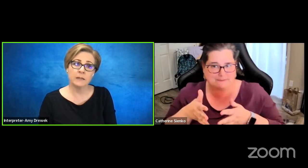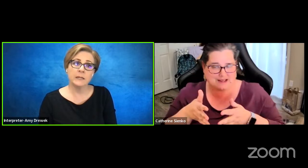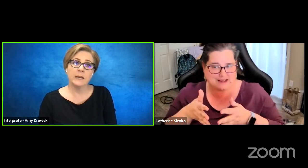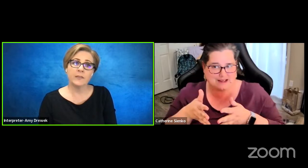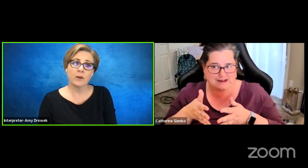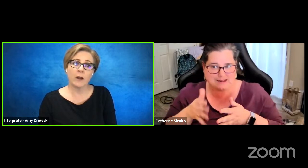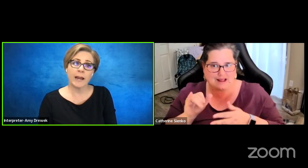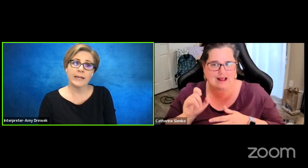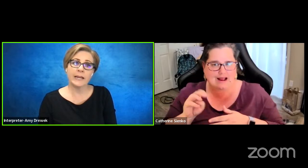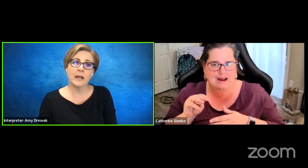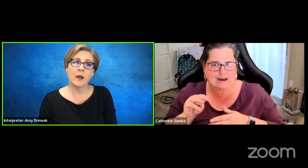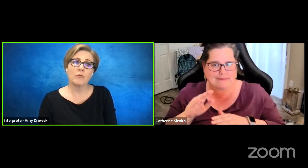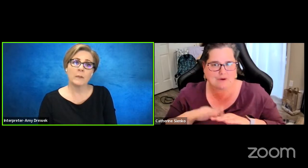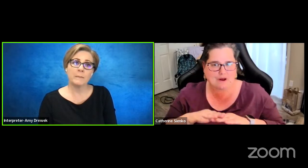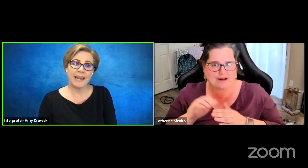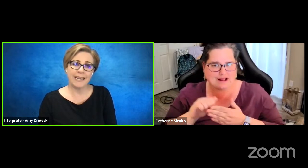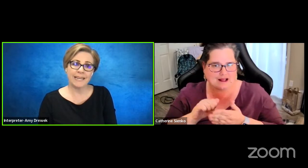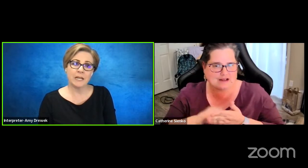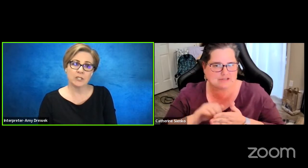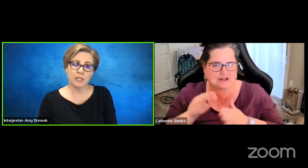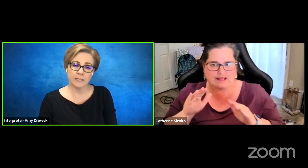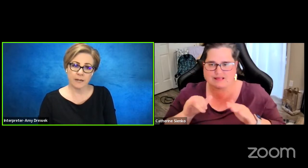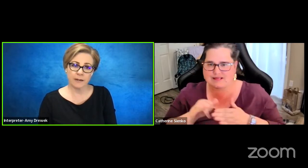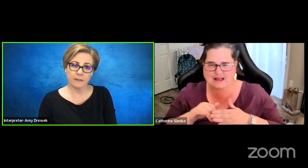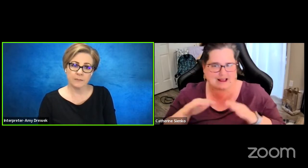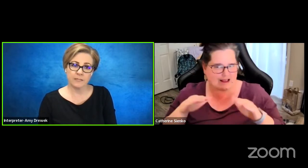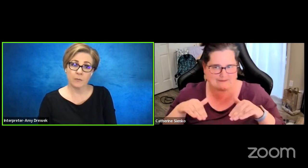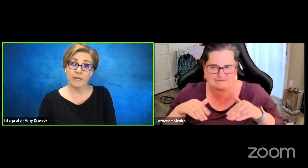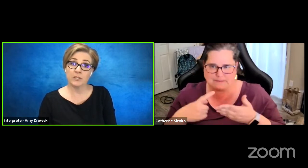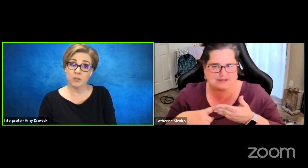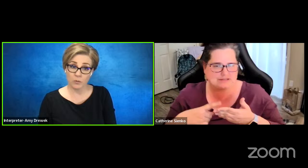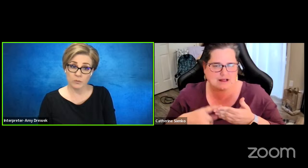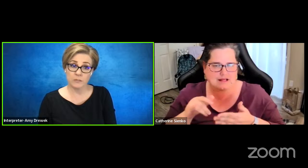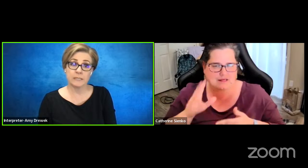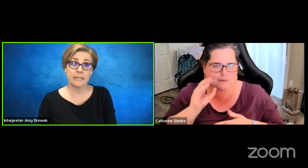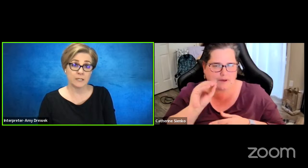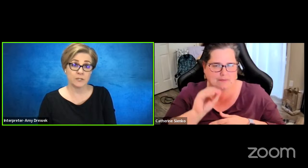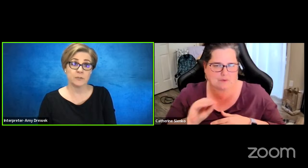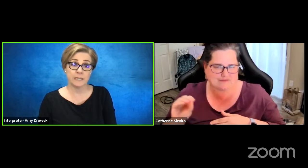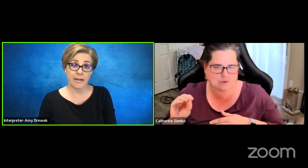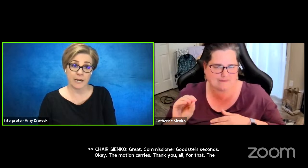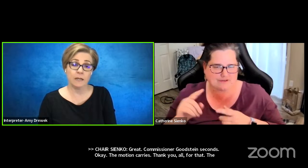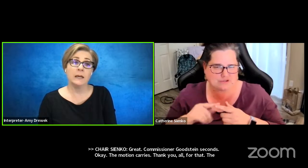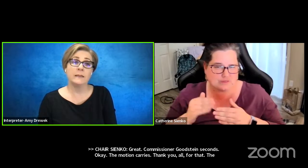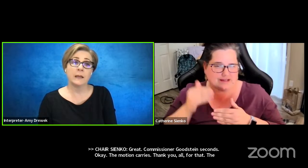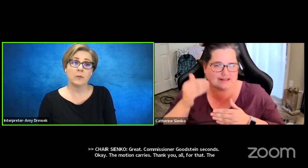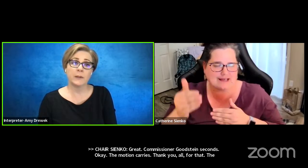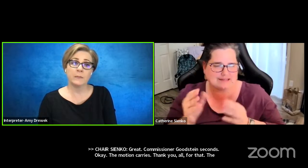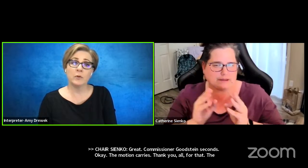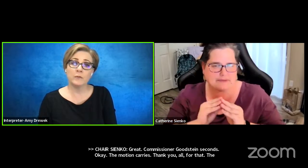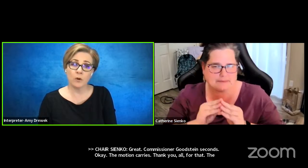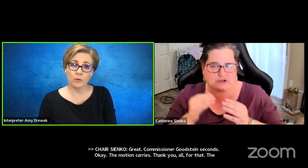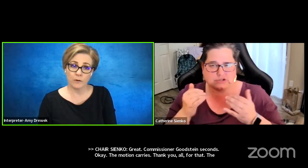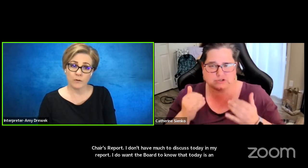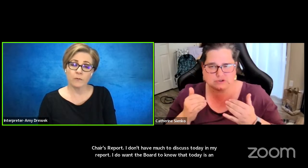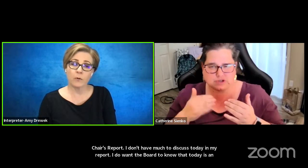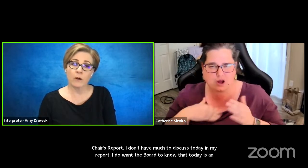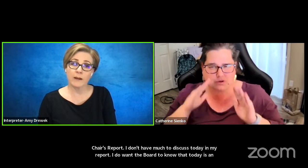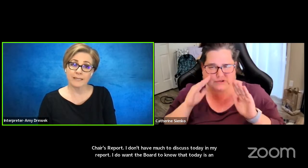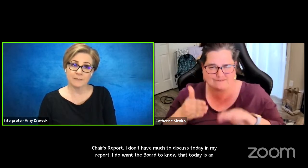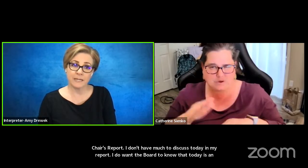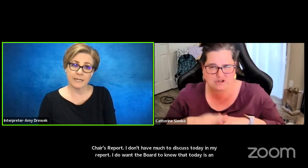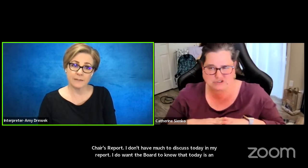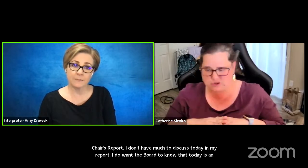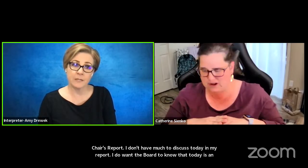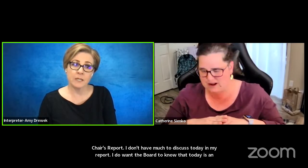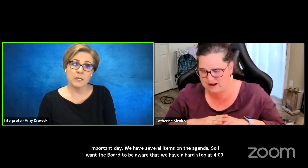time today. If there are any remaining agenda items that we don't get to today, they will be moved